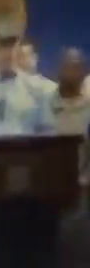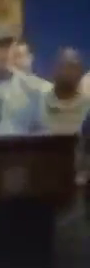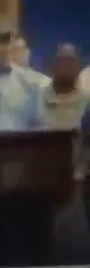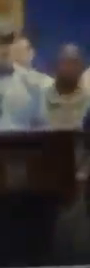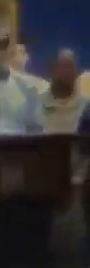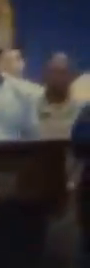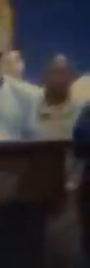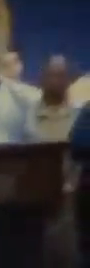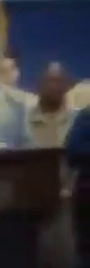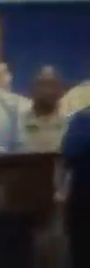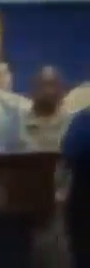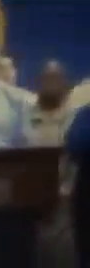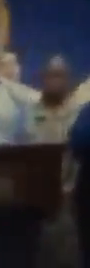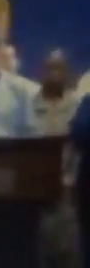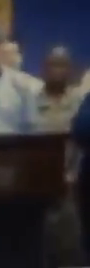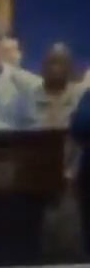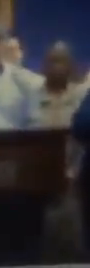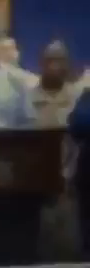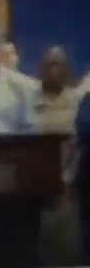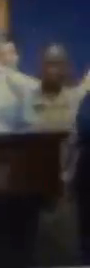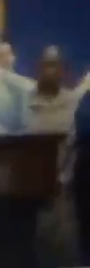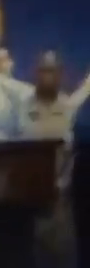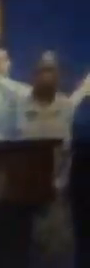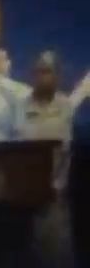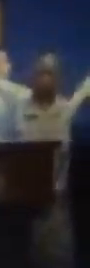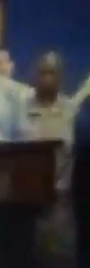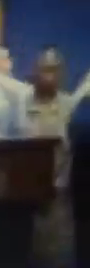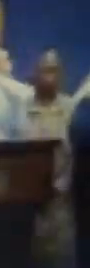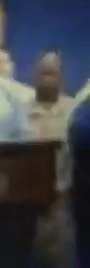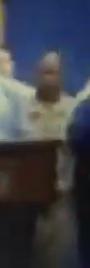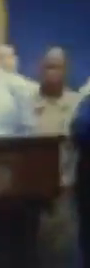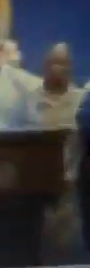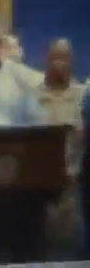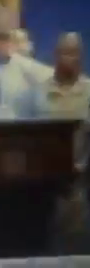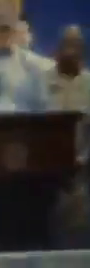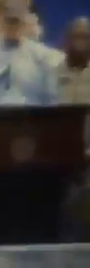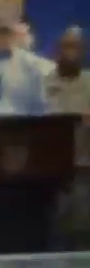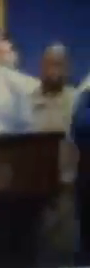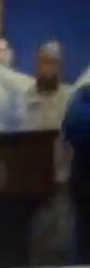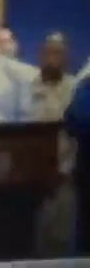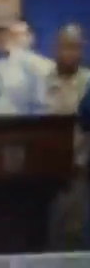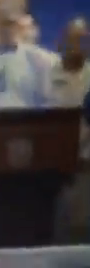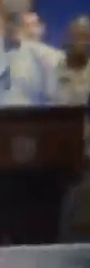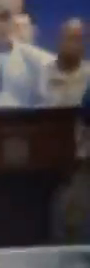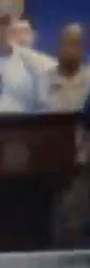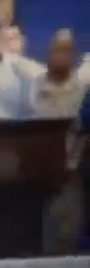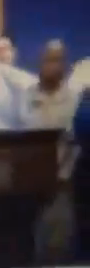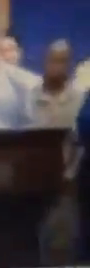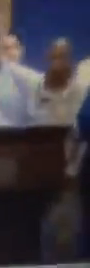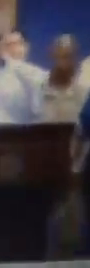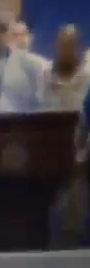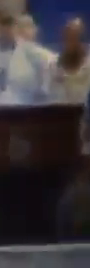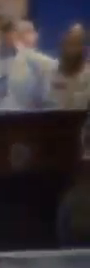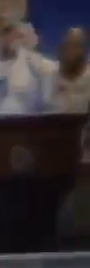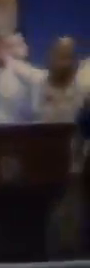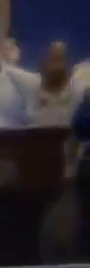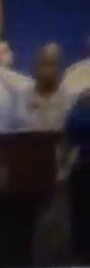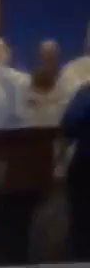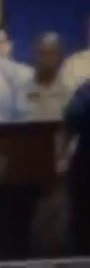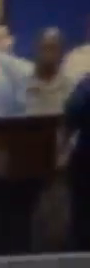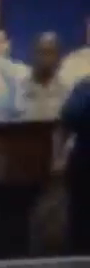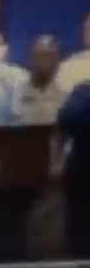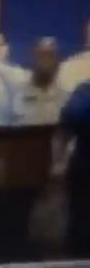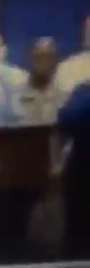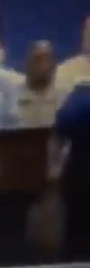for potential deployment. The Fish and Wildlife Commission has more than 200 officers standing by for the first wave of response based on potential